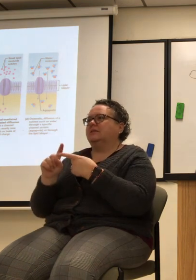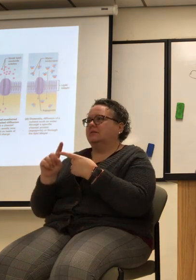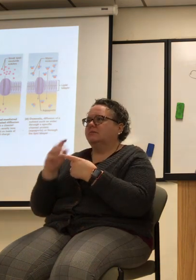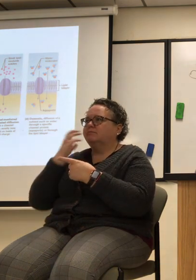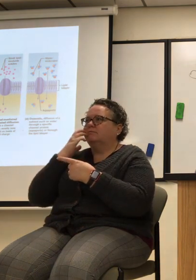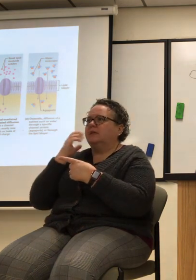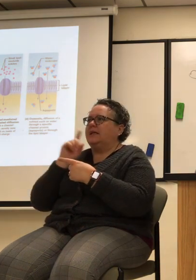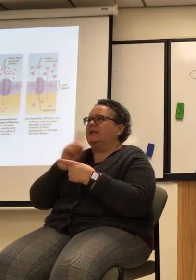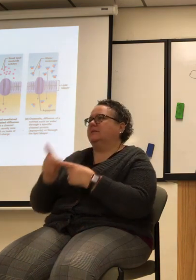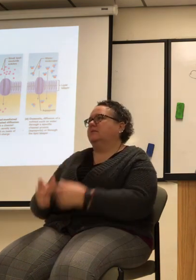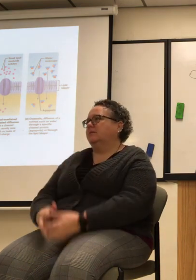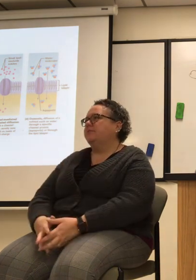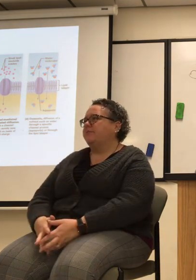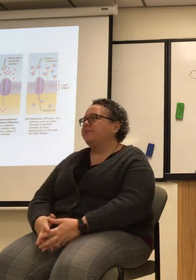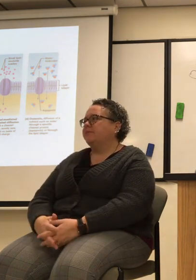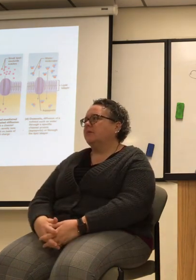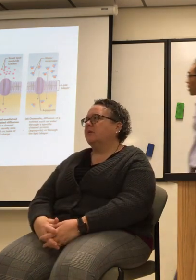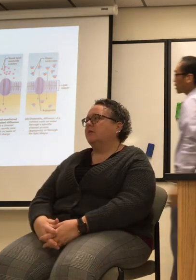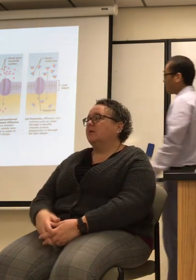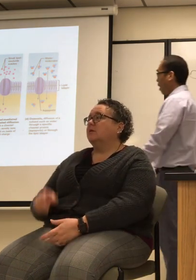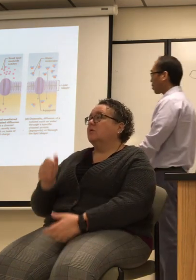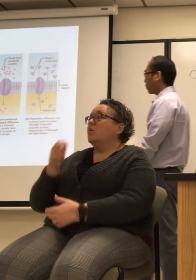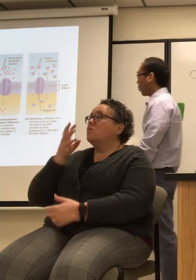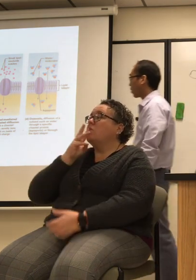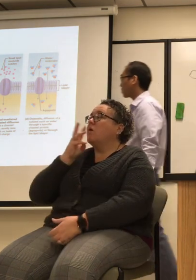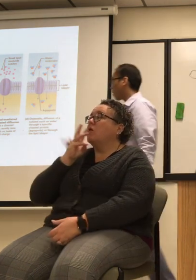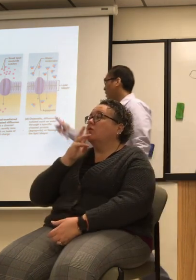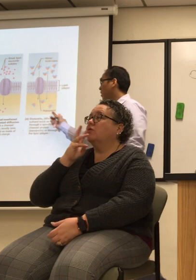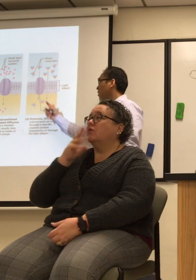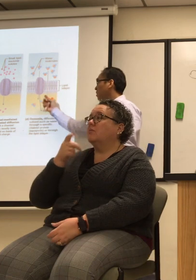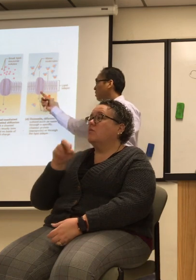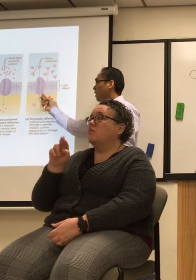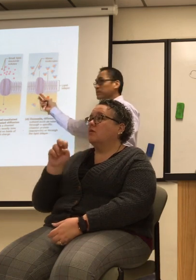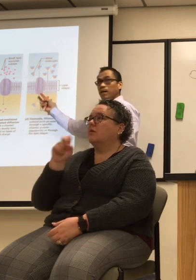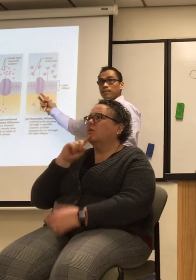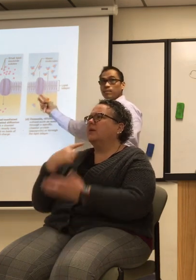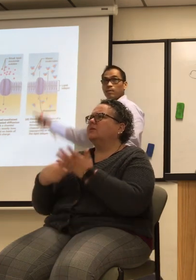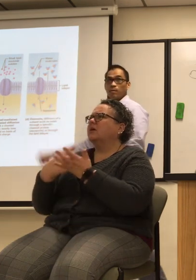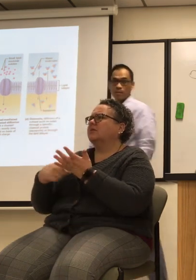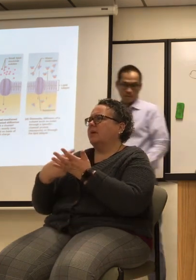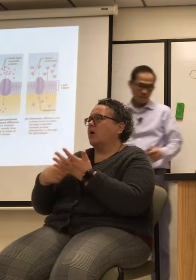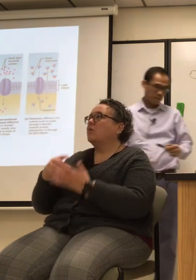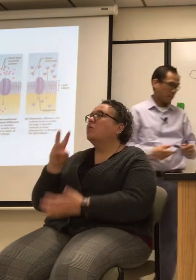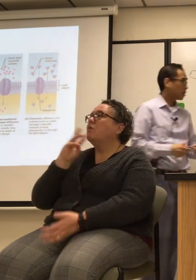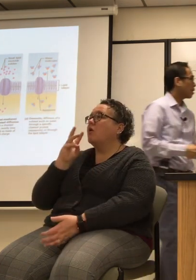So there they show a water pore. We talked about aquaporin, right, last time?